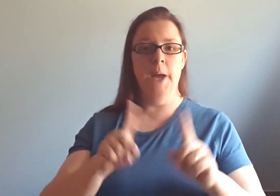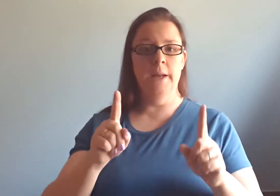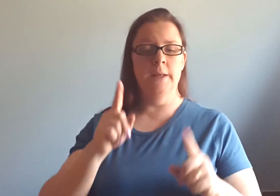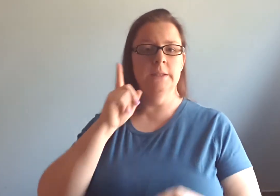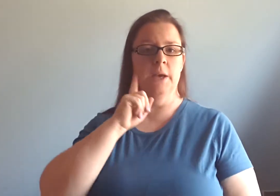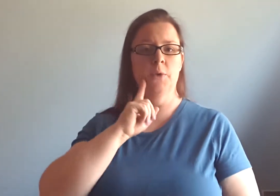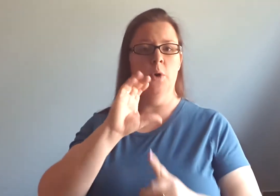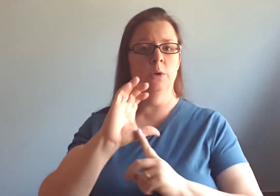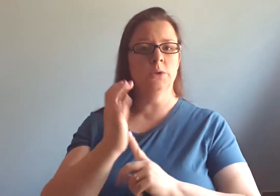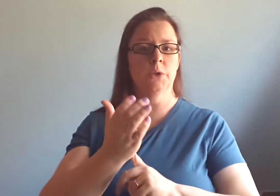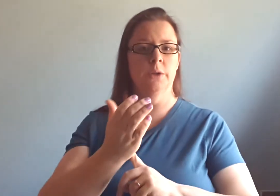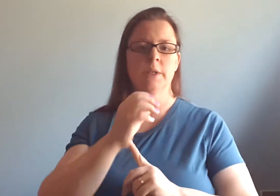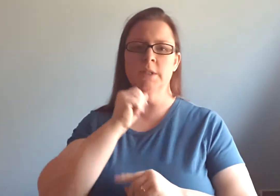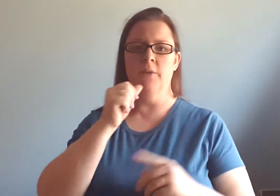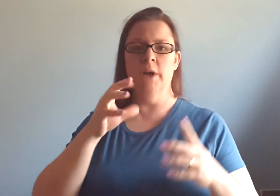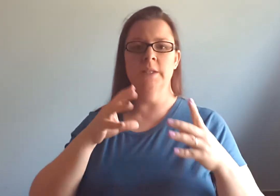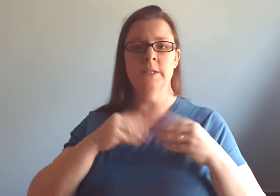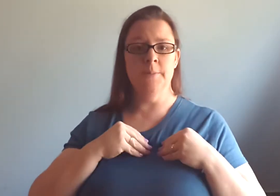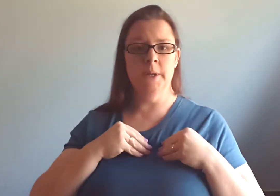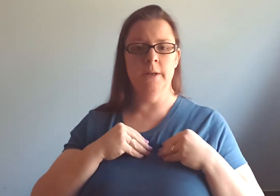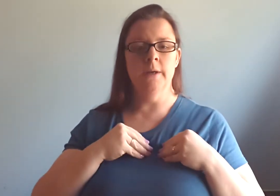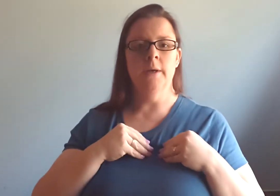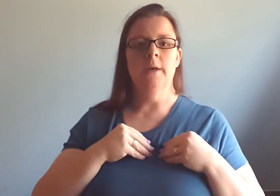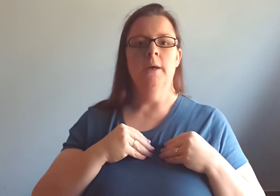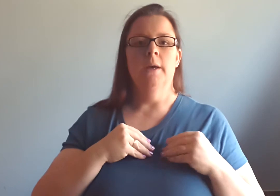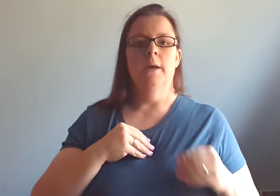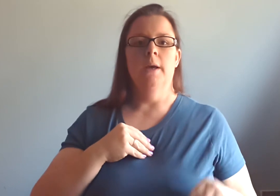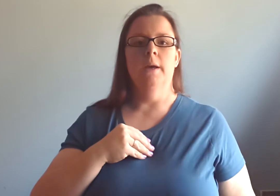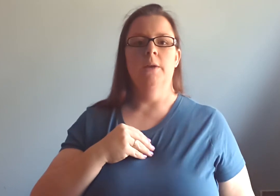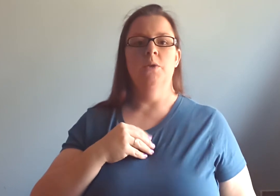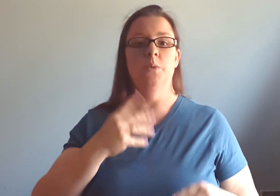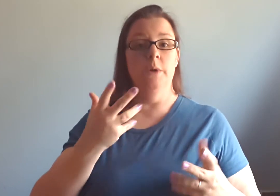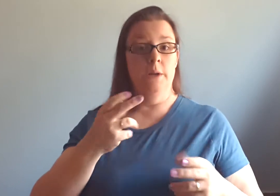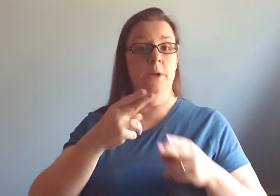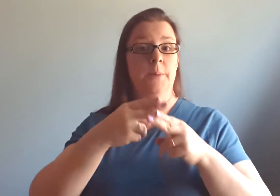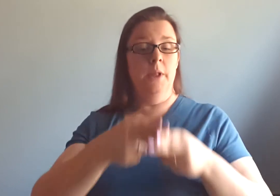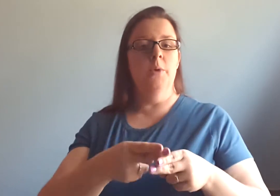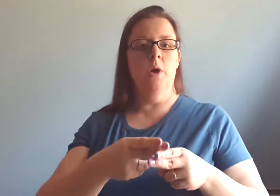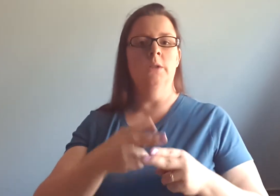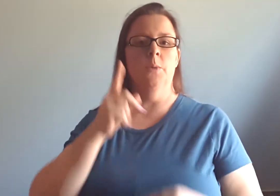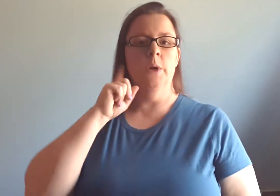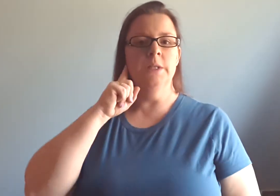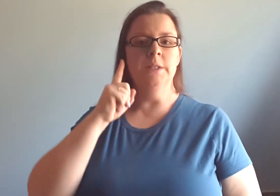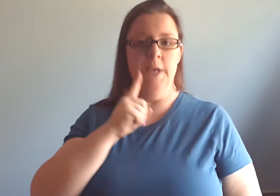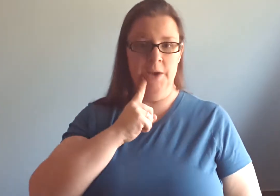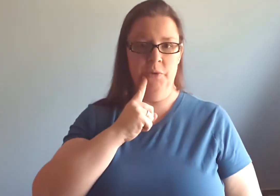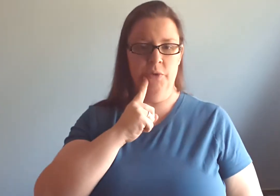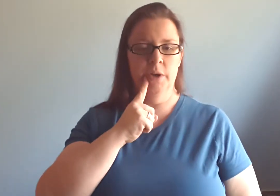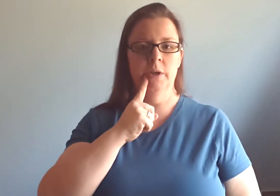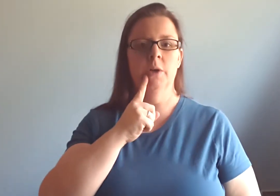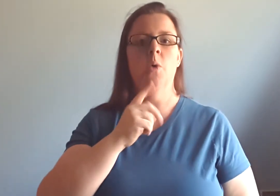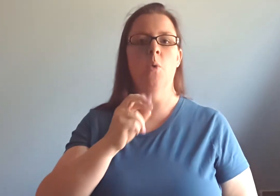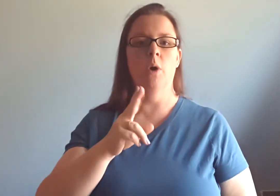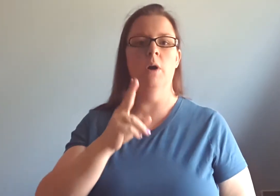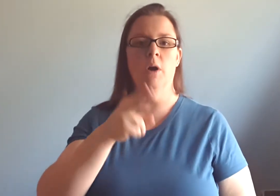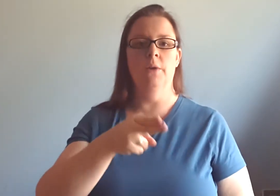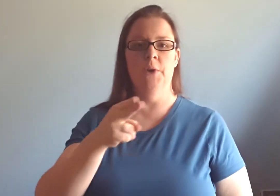But in deaf culture, that's not very accepted. You typically would call someone deaf or hard of